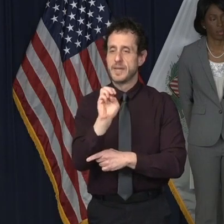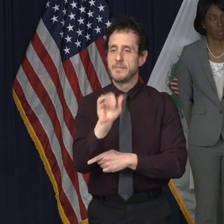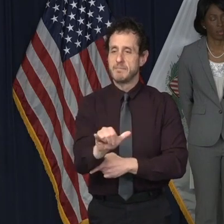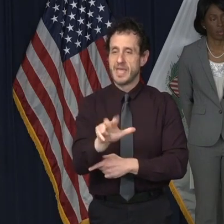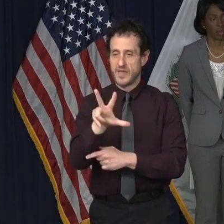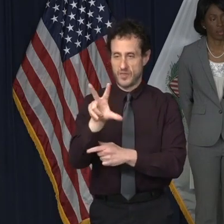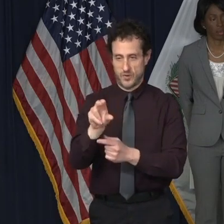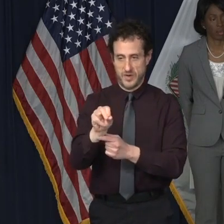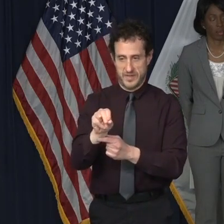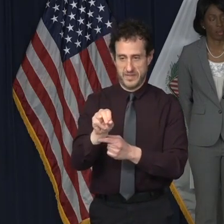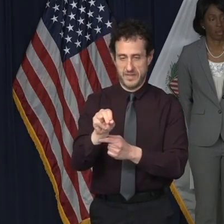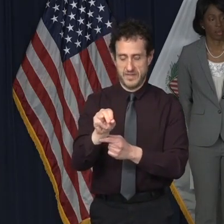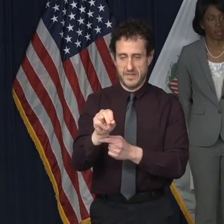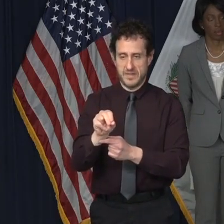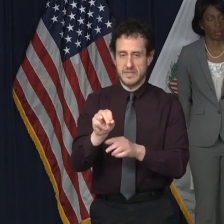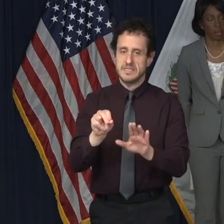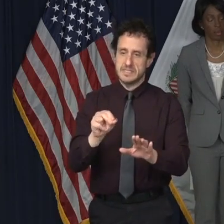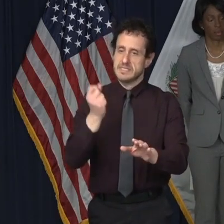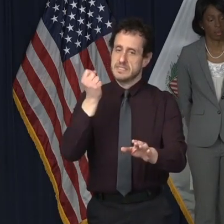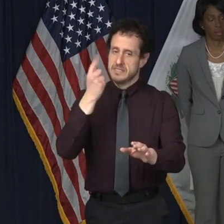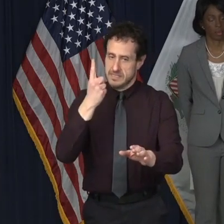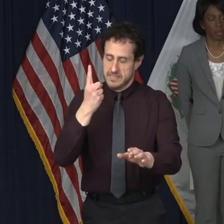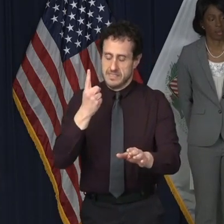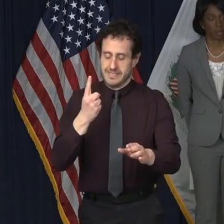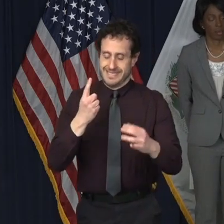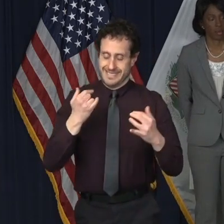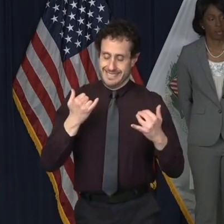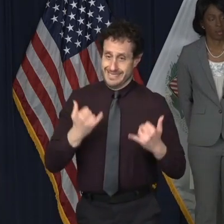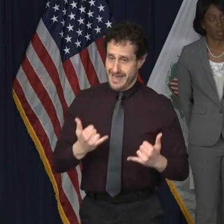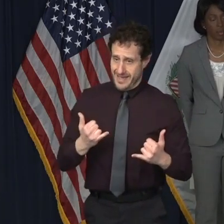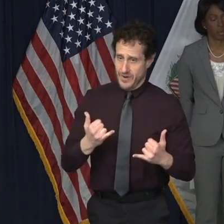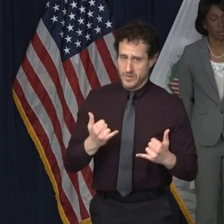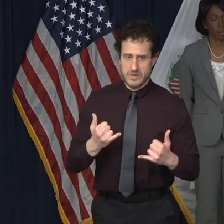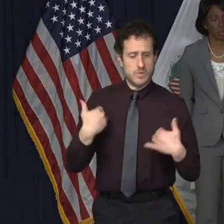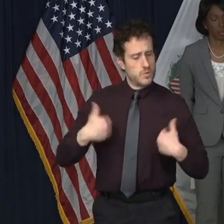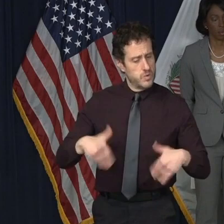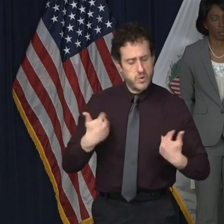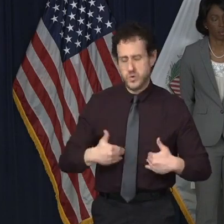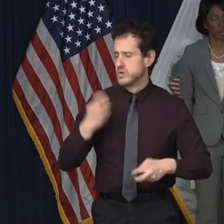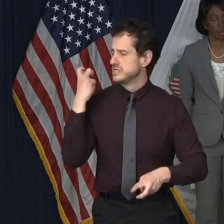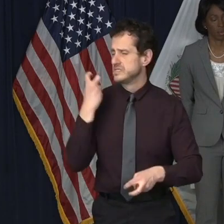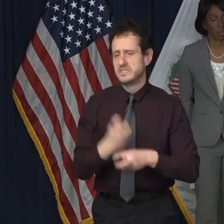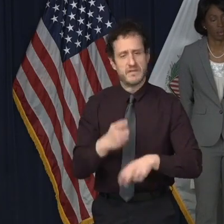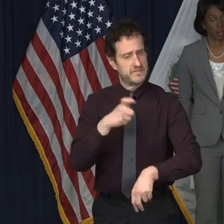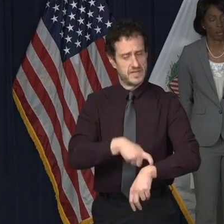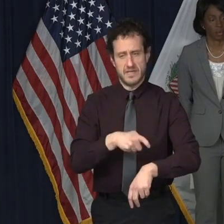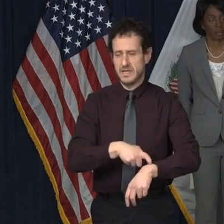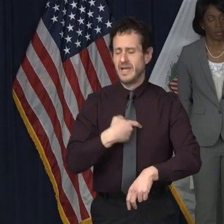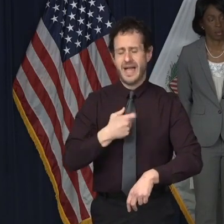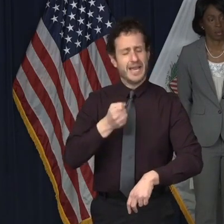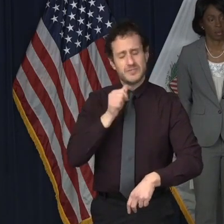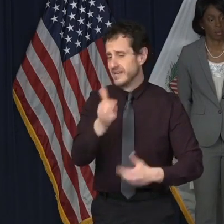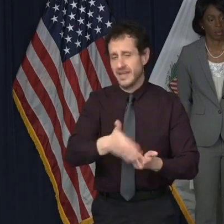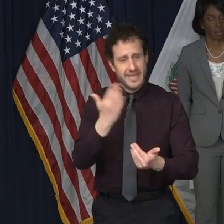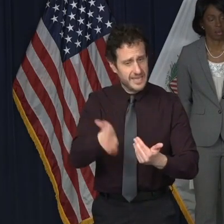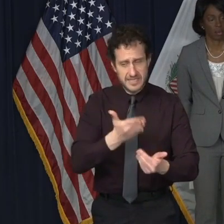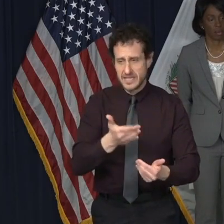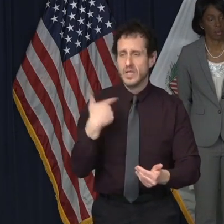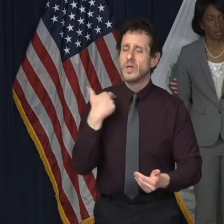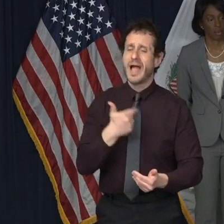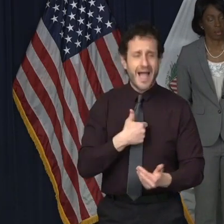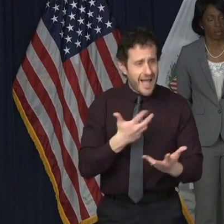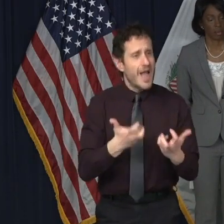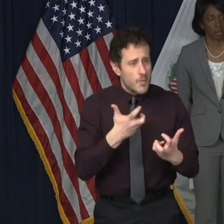in possibly the most difficult part of this journey. I know how badly we all want our